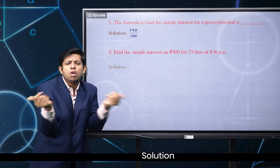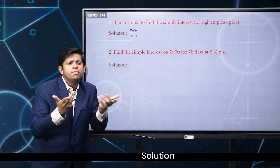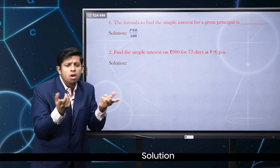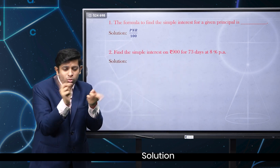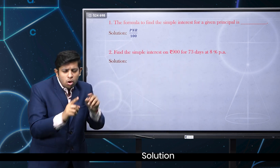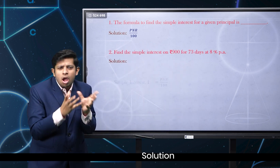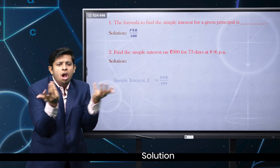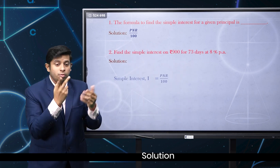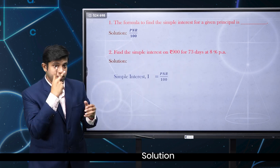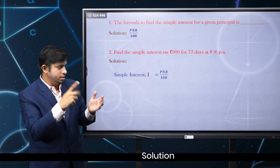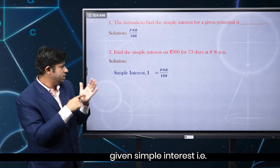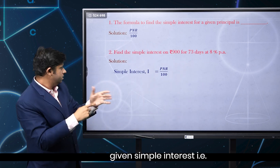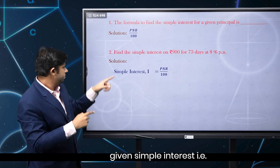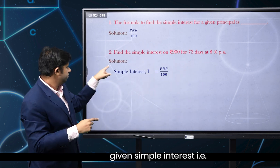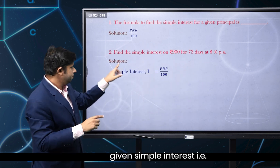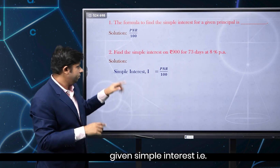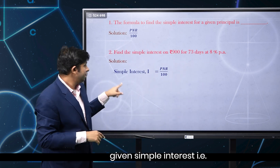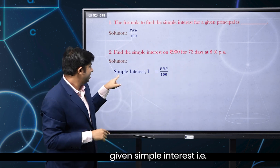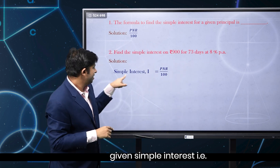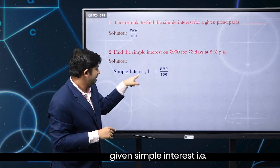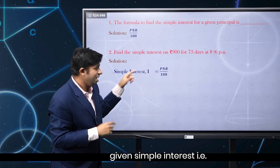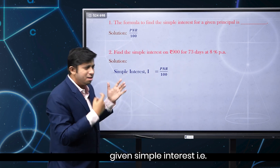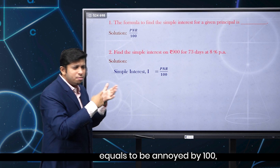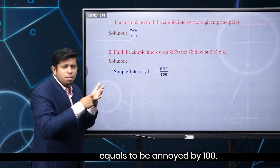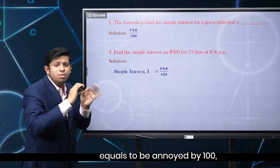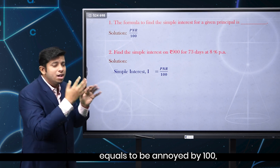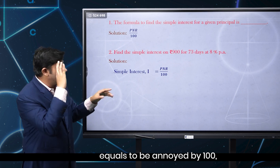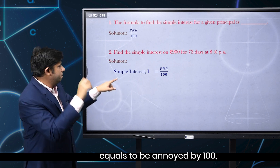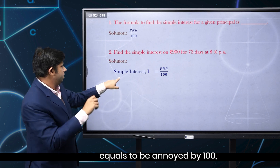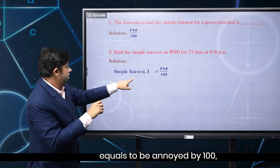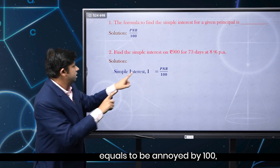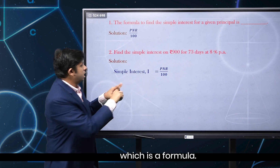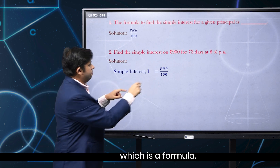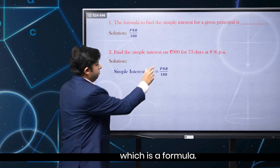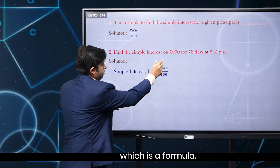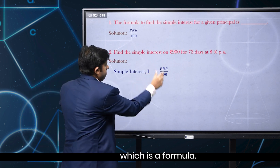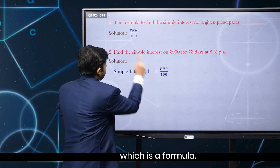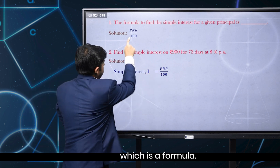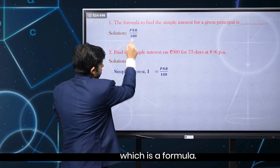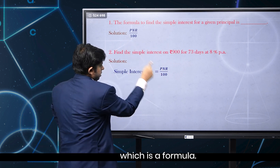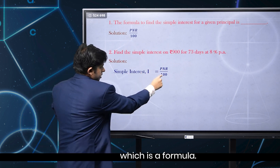Solution: given simple interest I equals to PNR by 100, which is the formula.